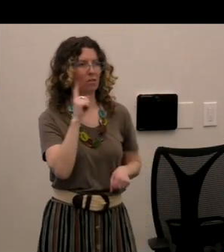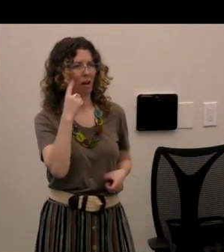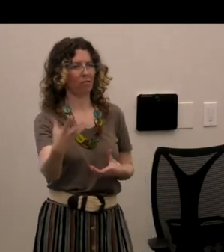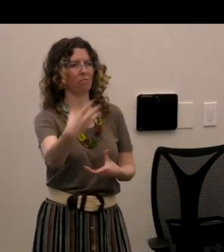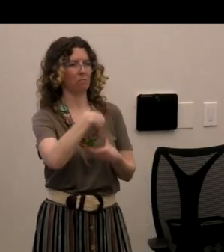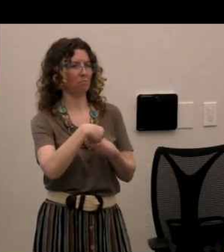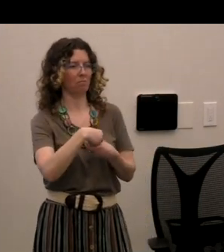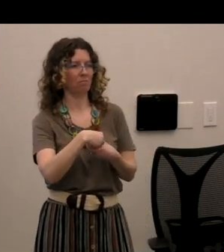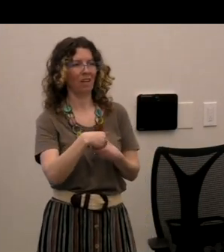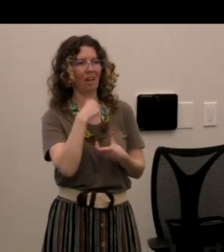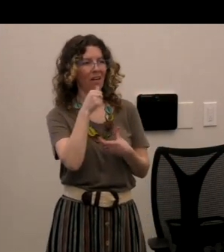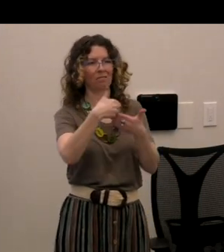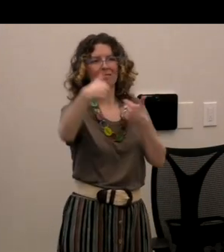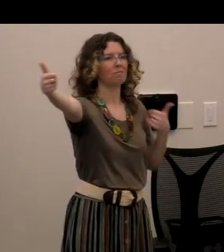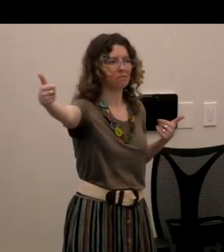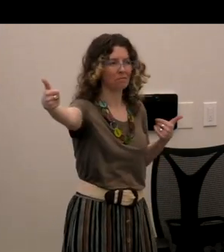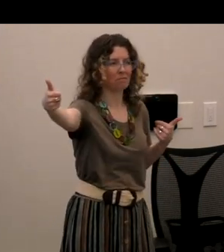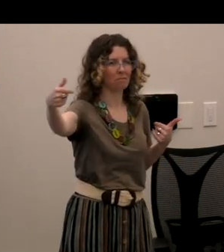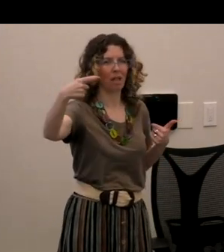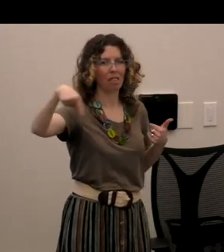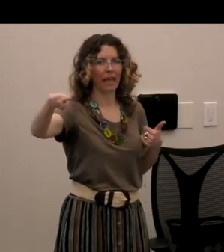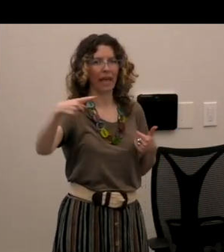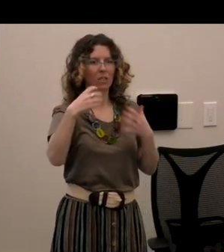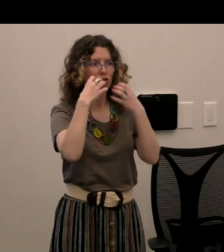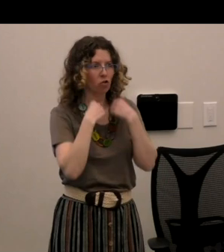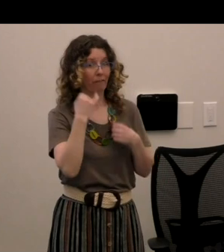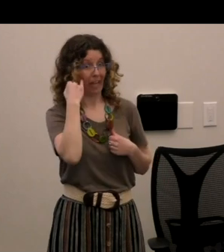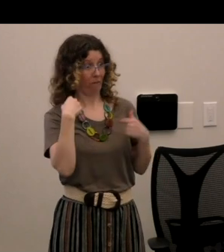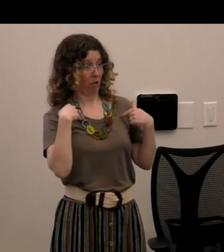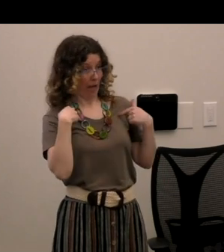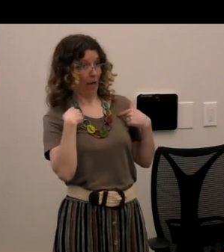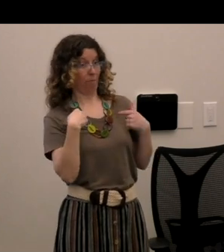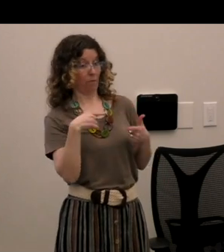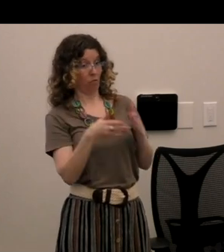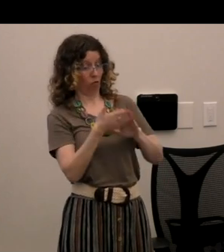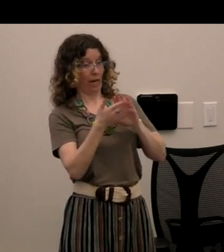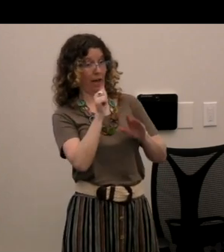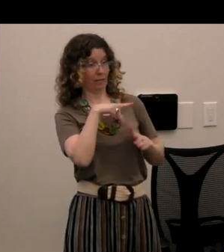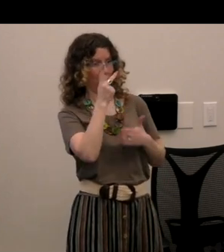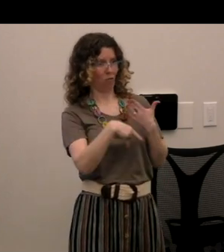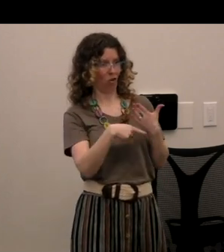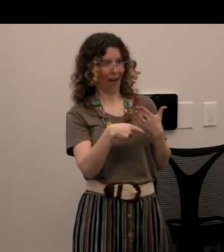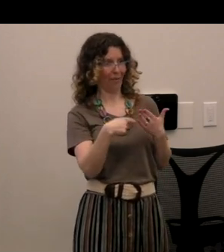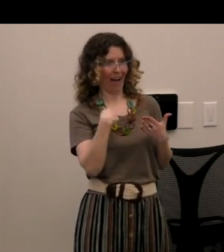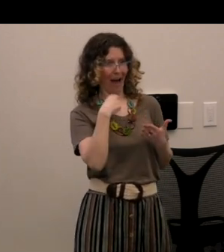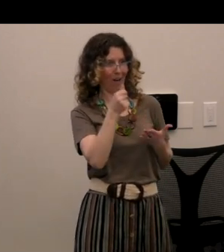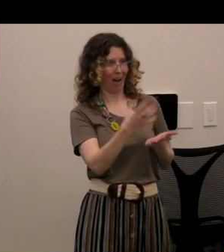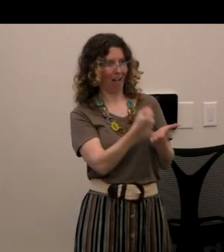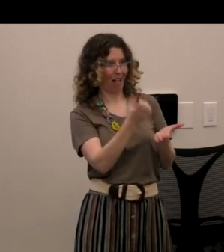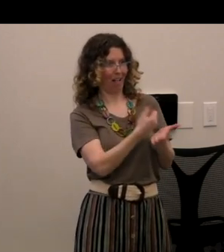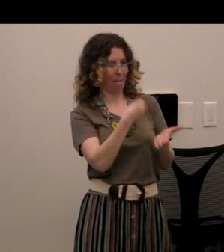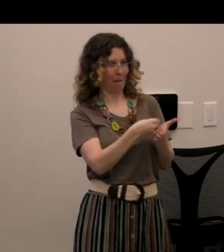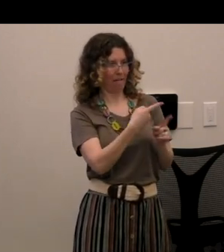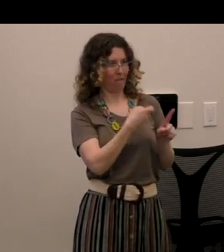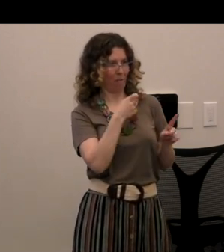trying to pair them up with different deaf communities and deaf groups. Now, I run